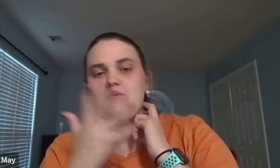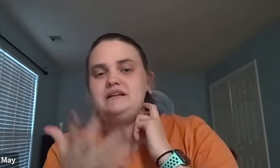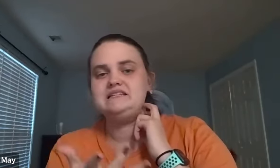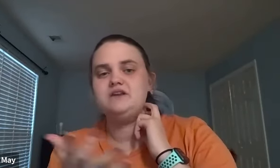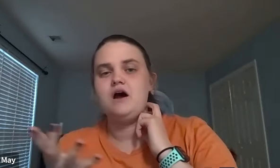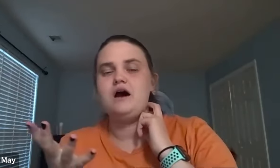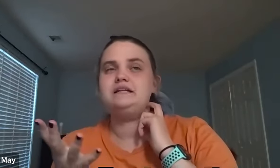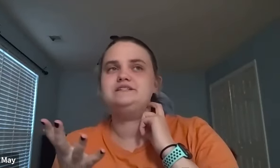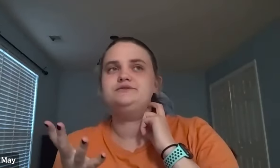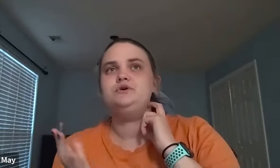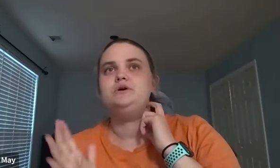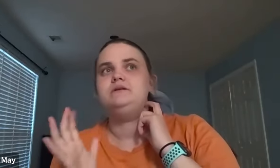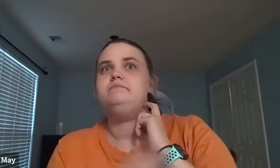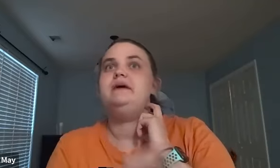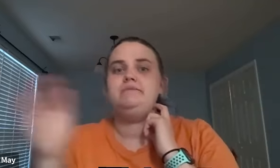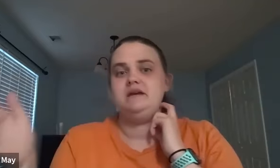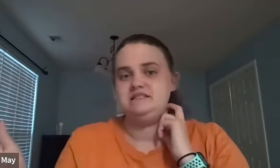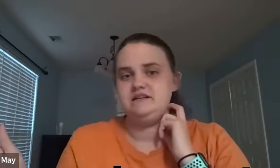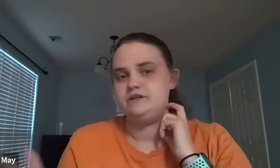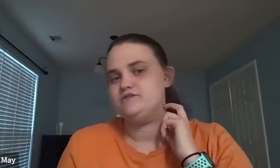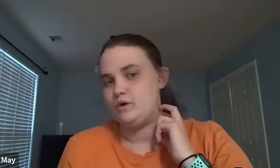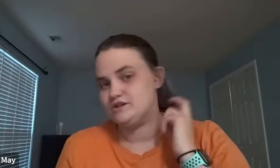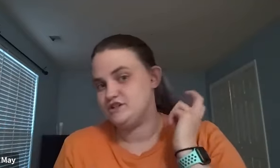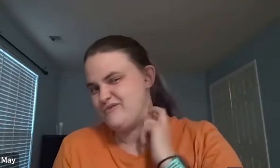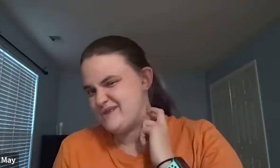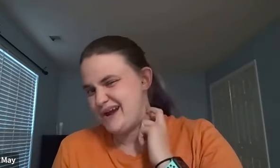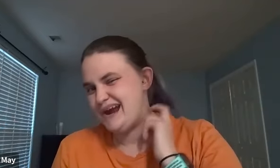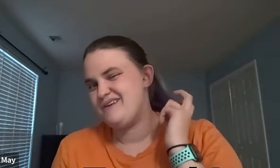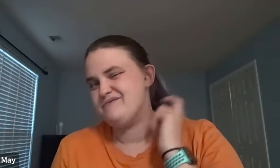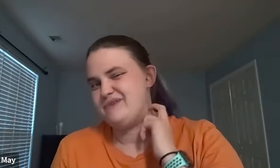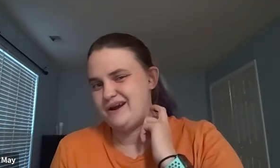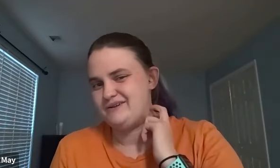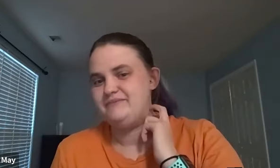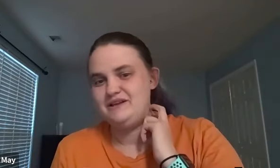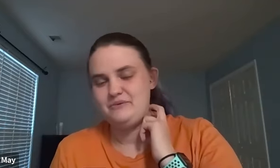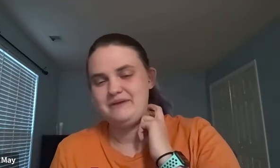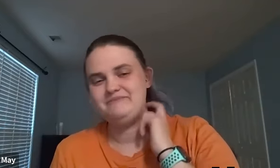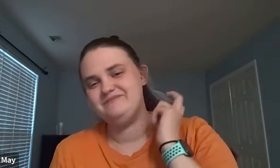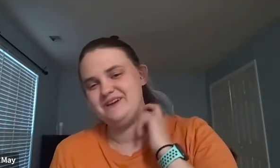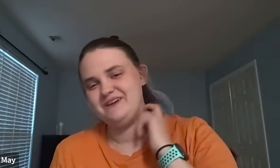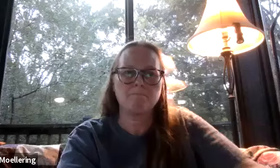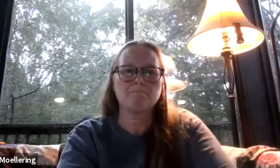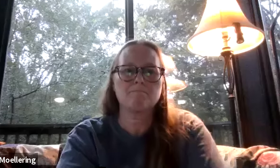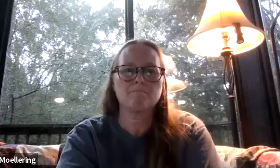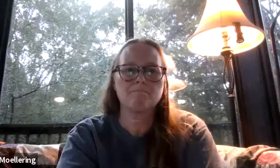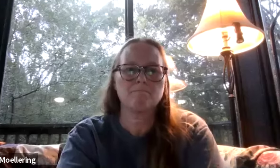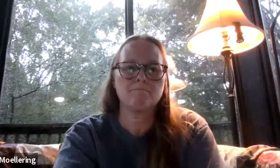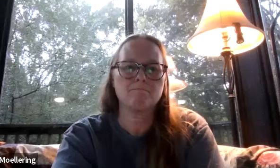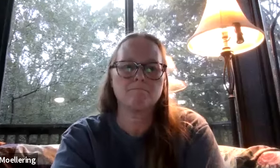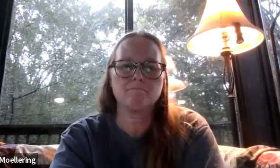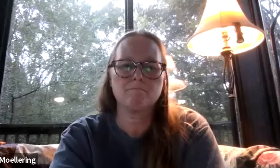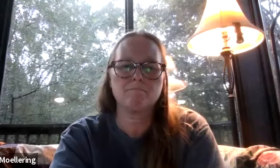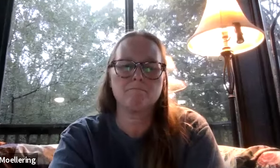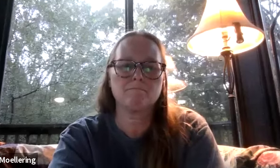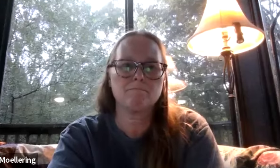one is not, it makes a difference for. So vampire, vampire, either way, vampire. Then